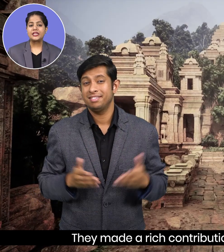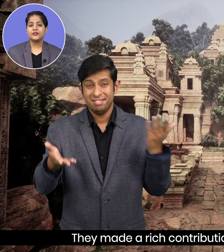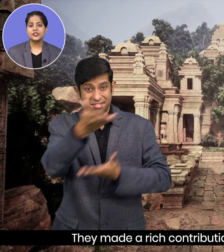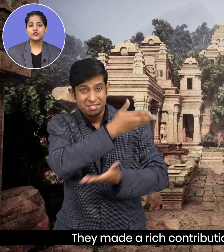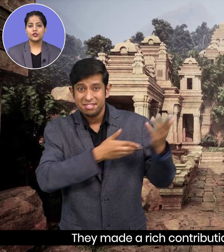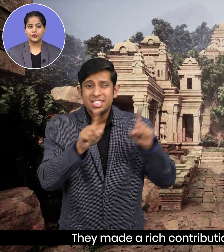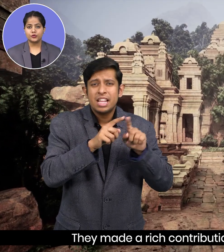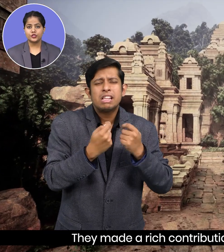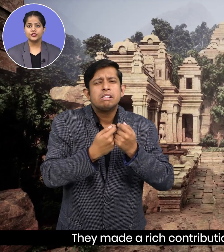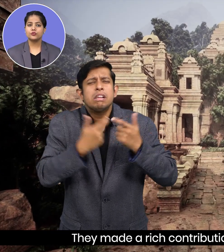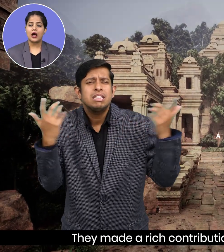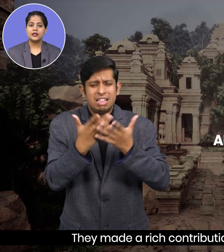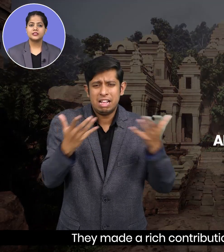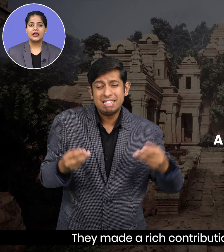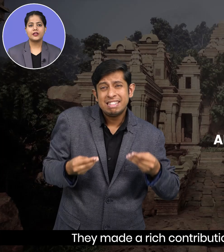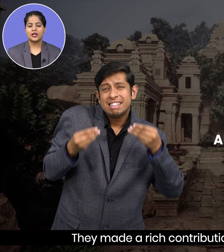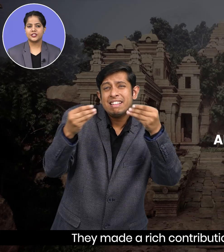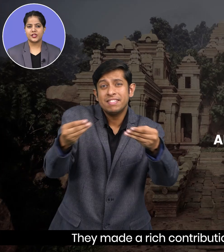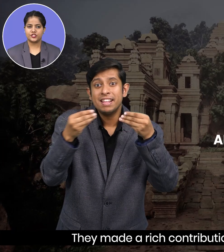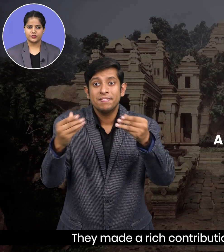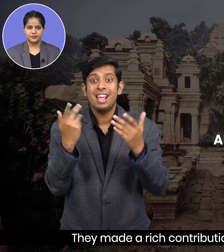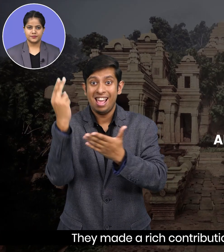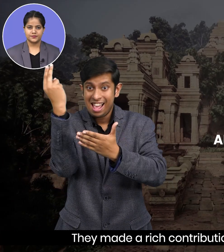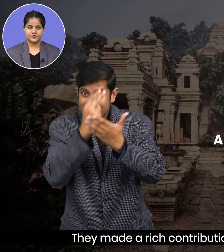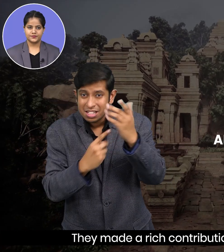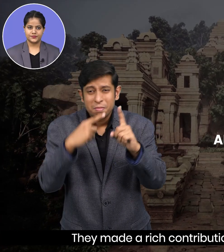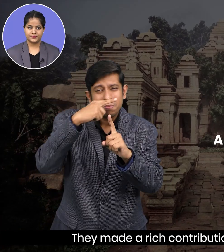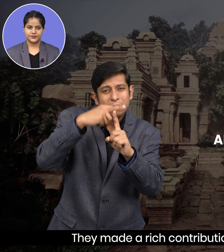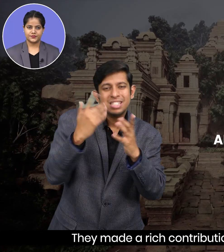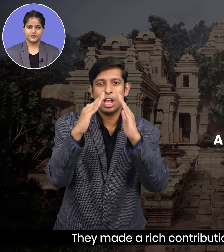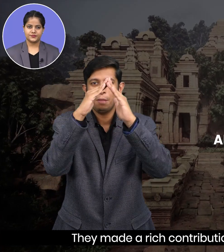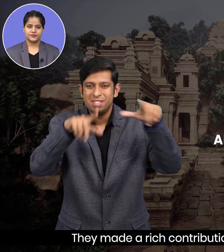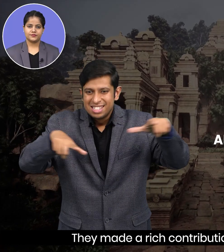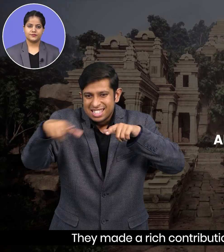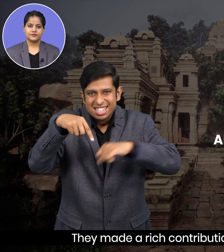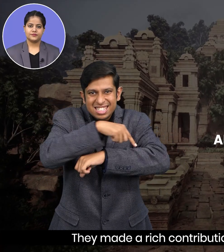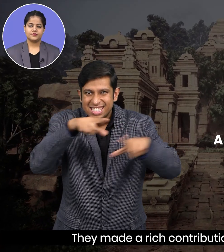They made a rich contribution to art and architecture.